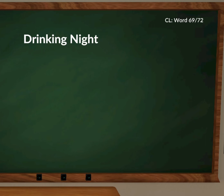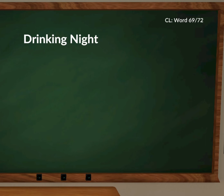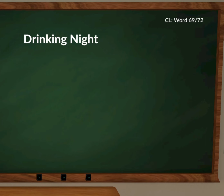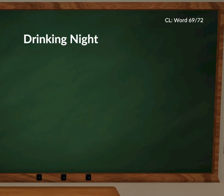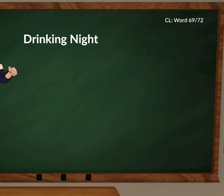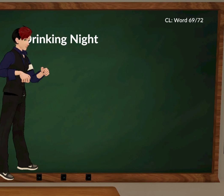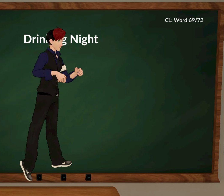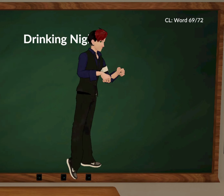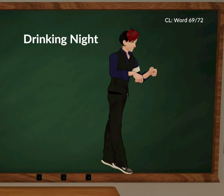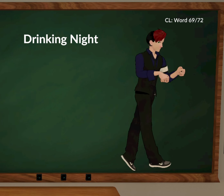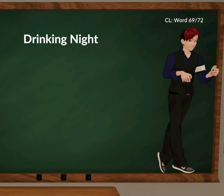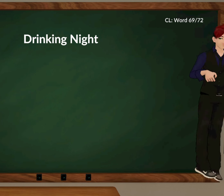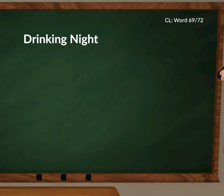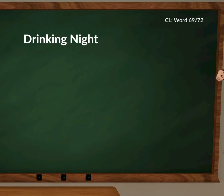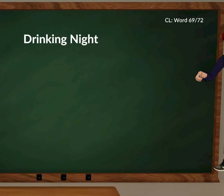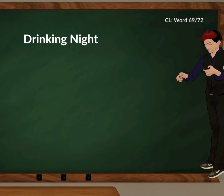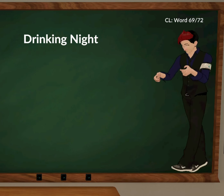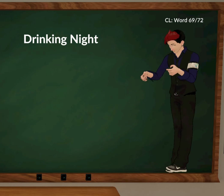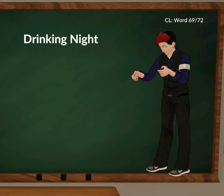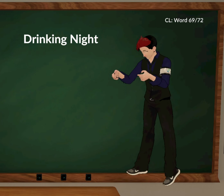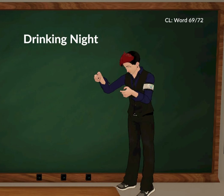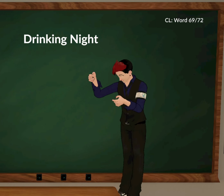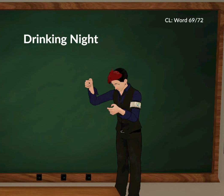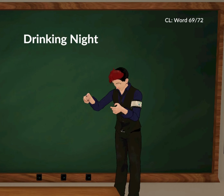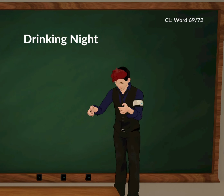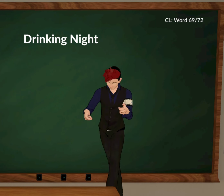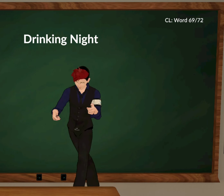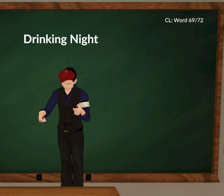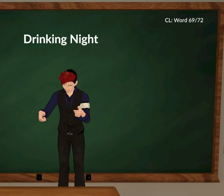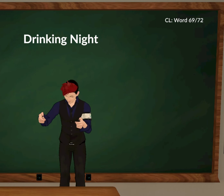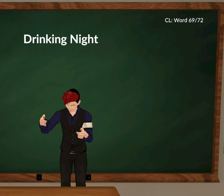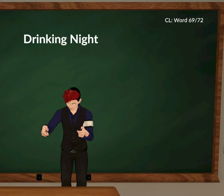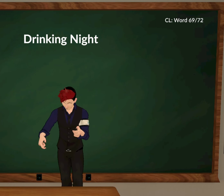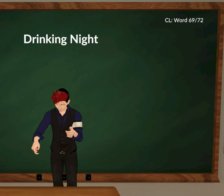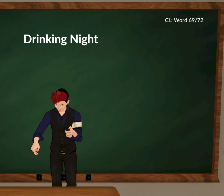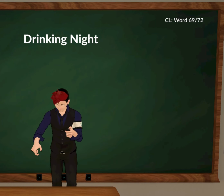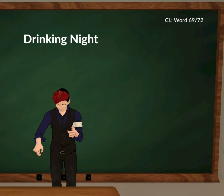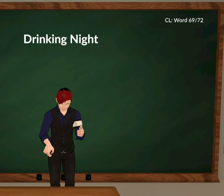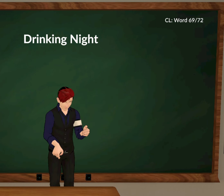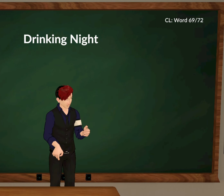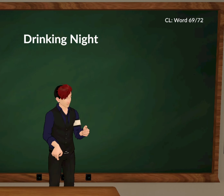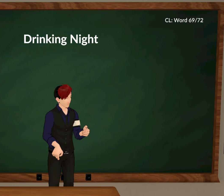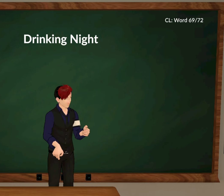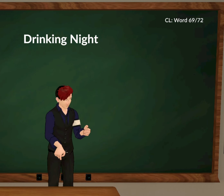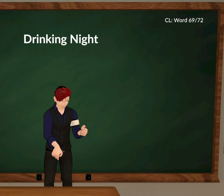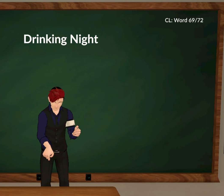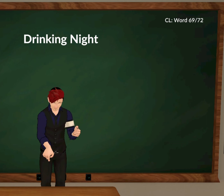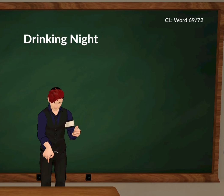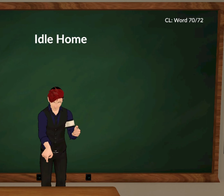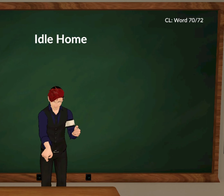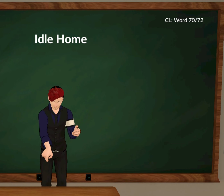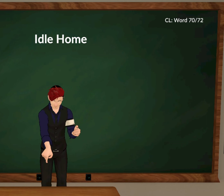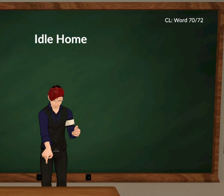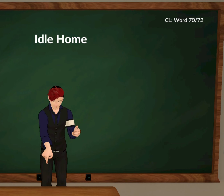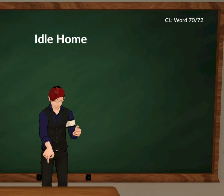gone. All right. Next maybe I should word. do We the version got, have to be, I like, think, hanging 3 rather more than left. Denko. Okay.